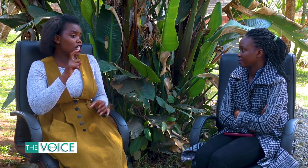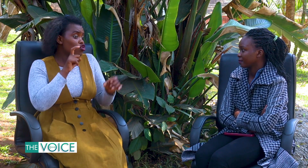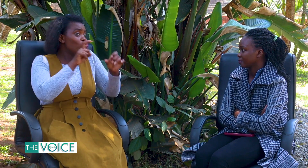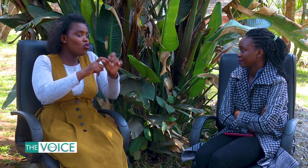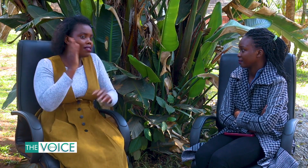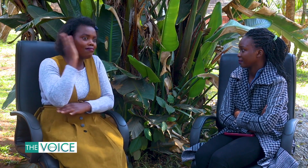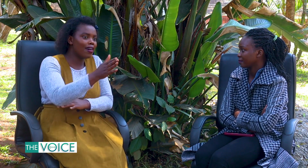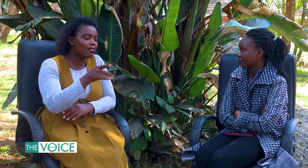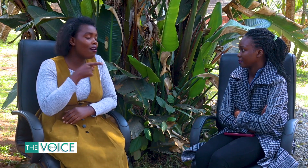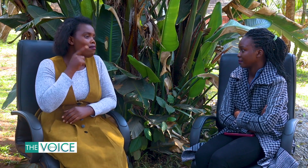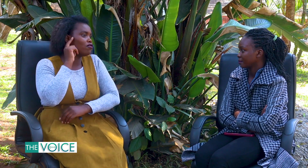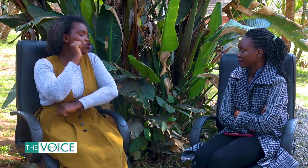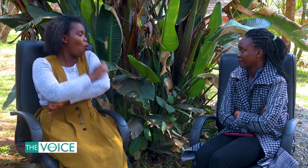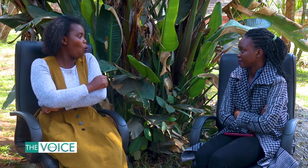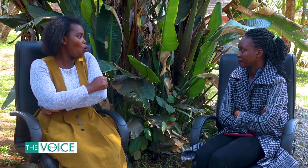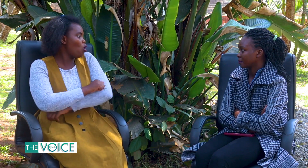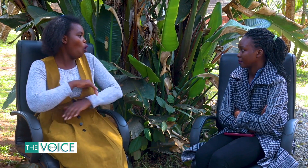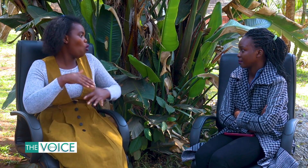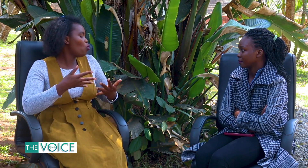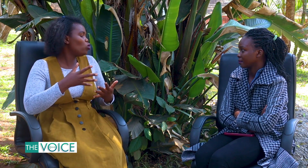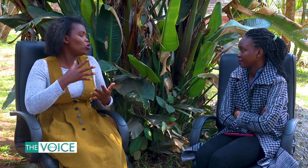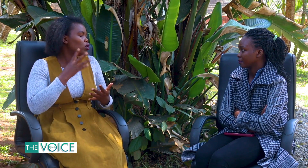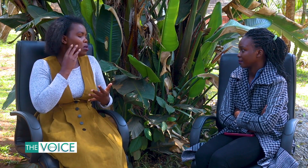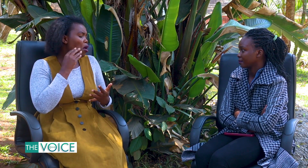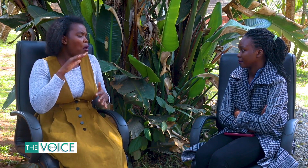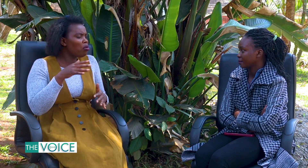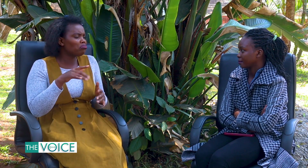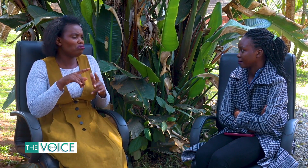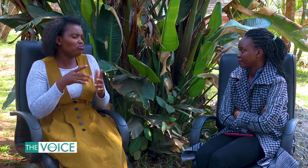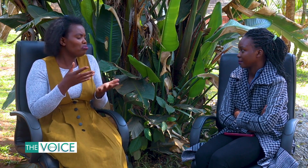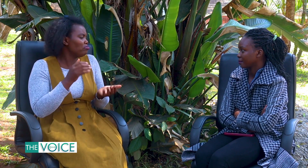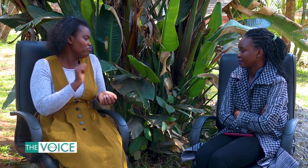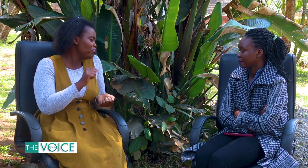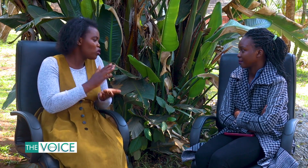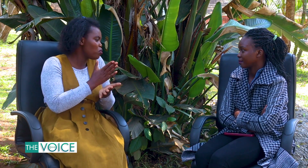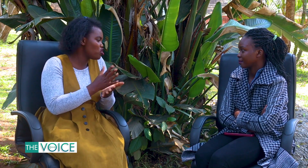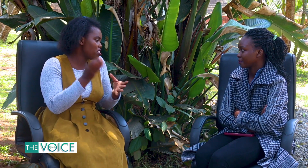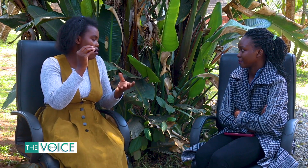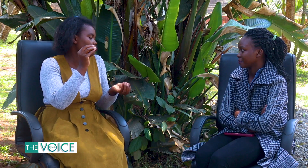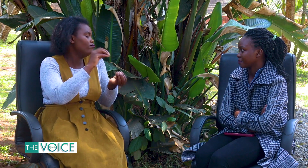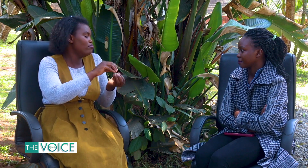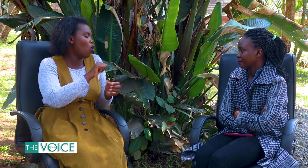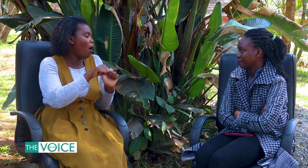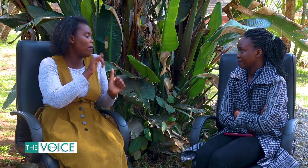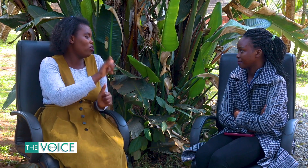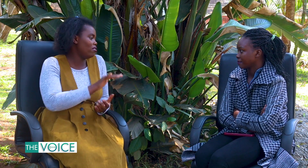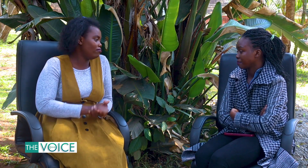directly, or can you share more about that? Nice. So, for me,